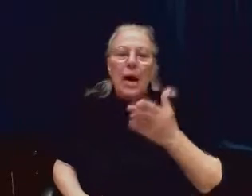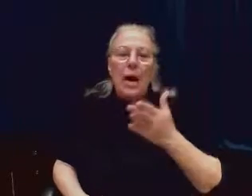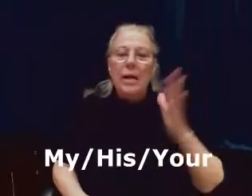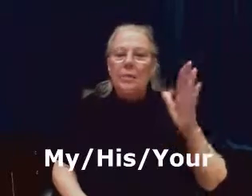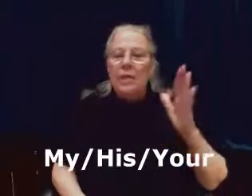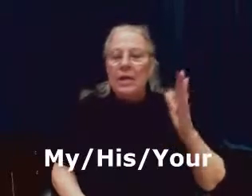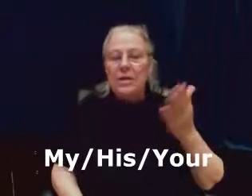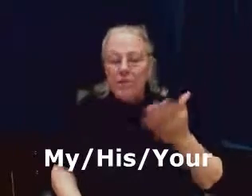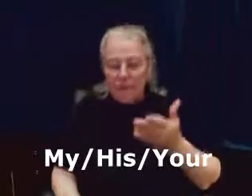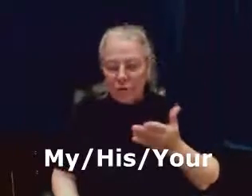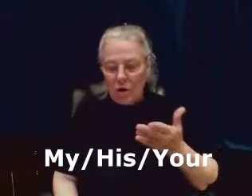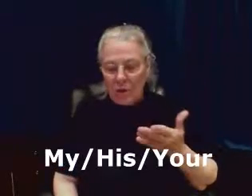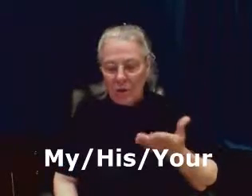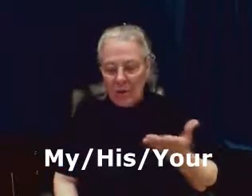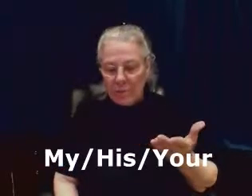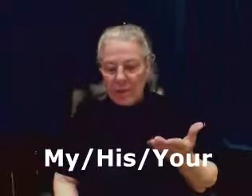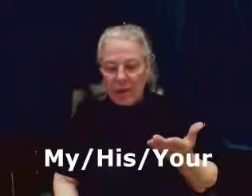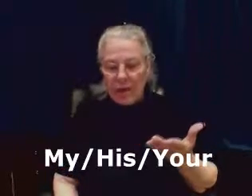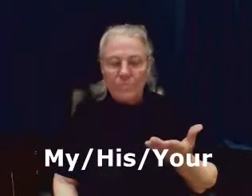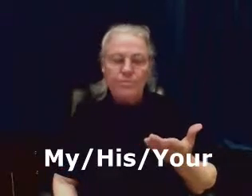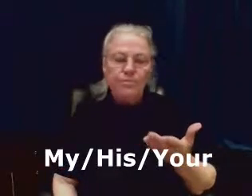My, anytime you're talking about